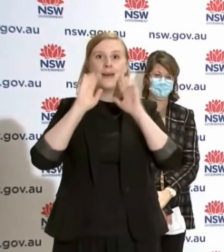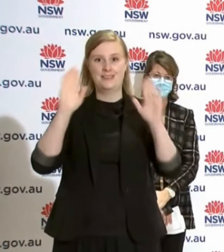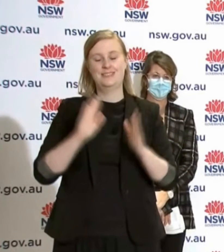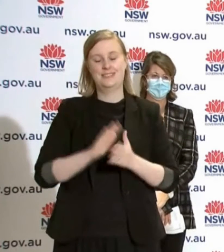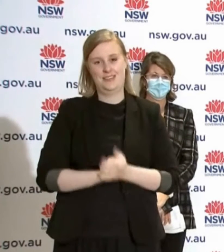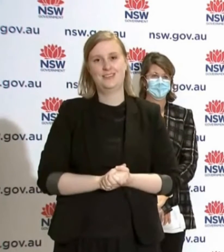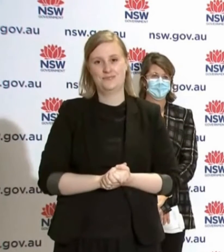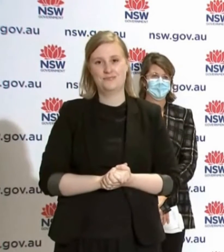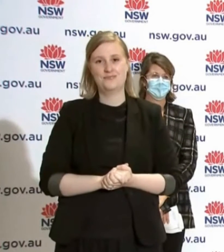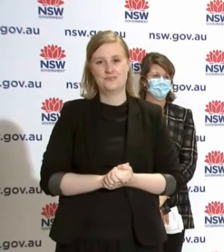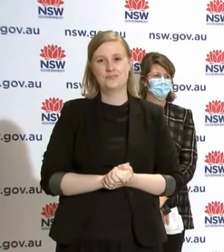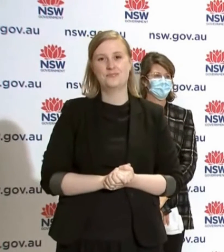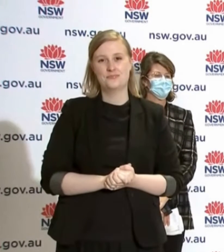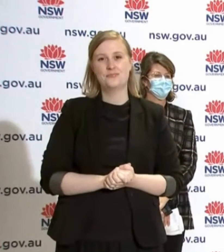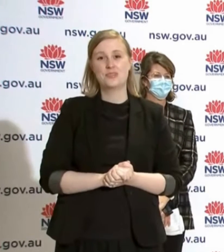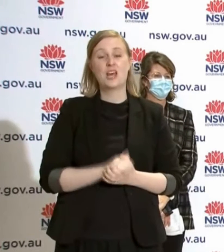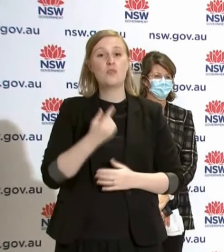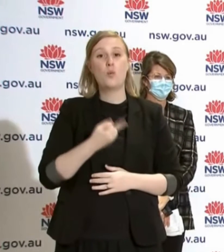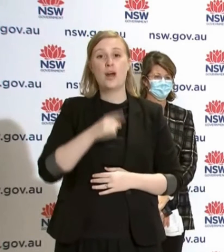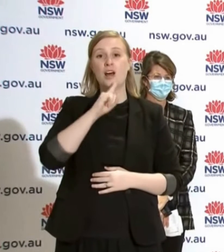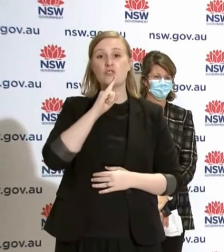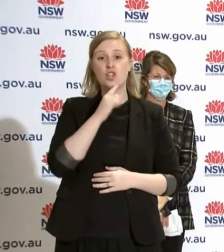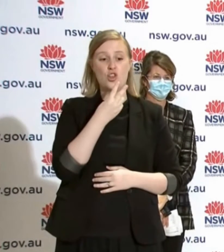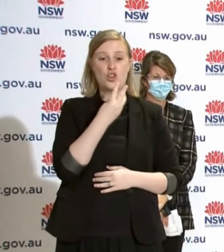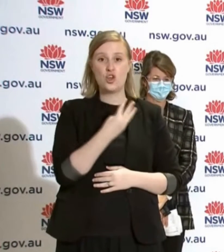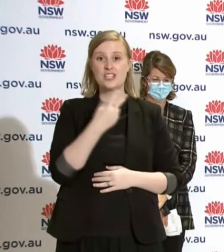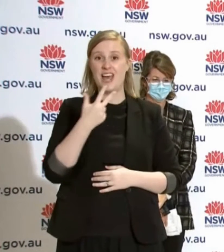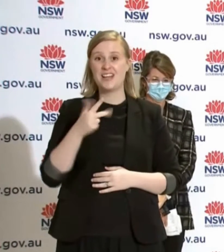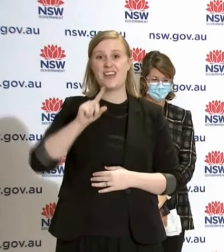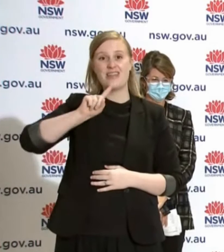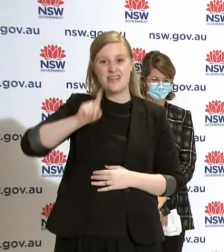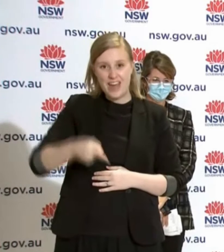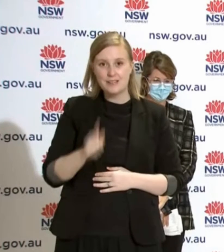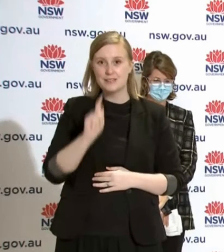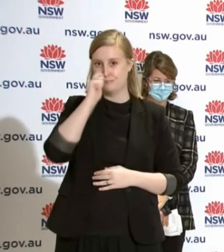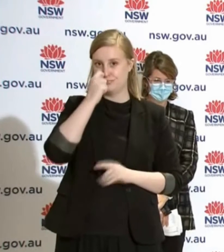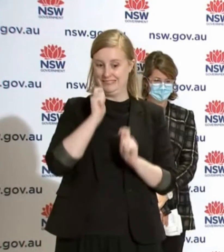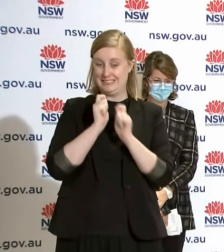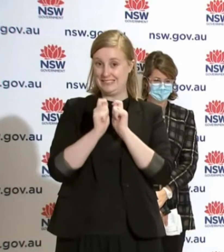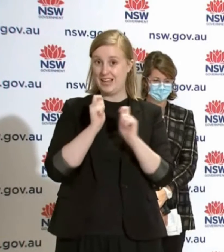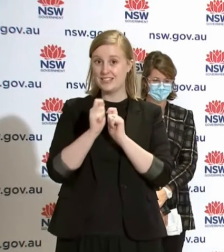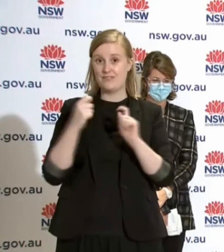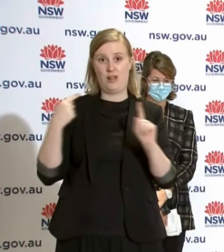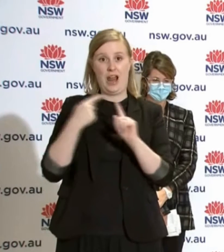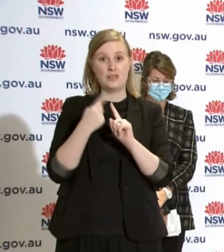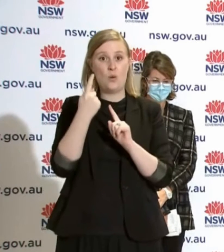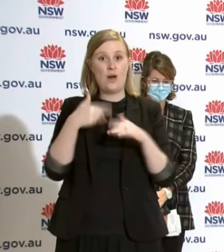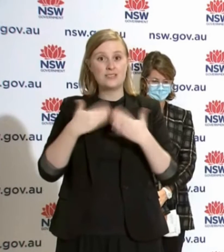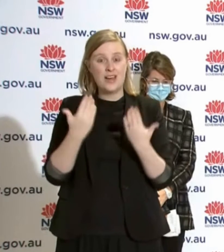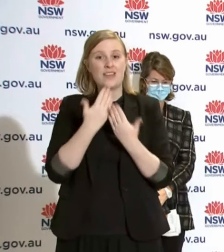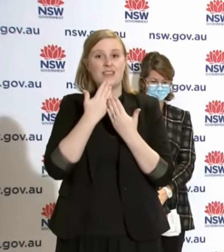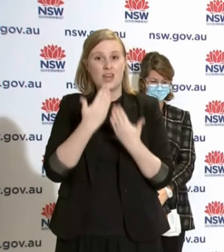In the last 24 hours, 138,000 tests of COVID were done, and so thank you again for people coming forward. We